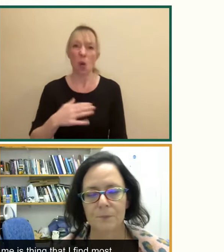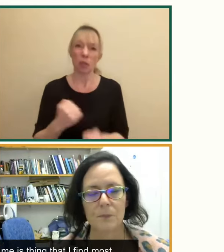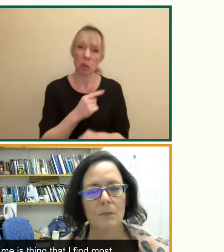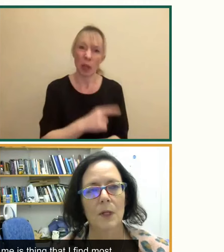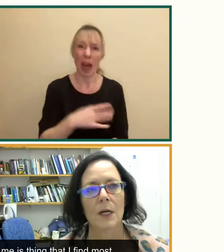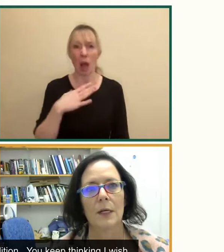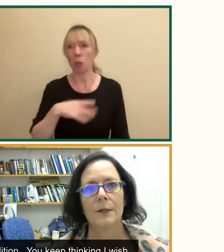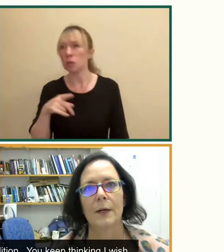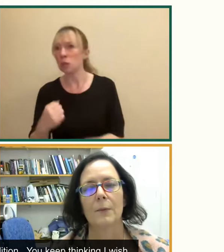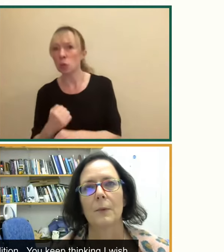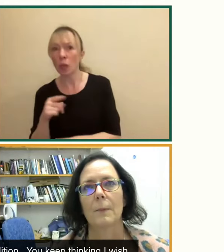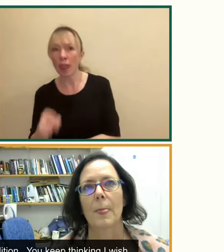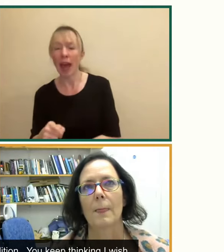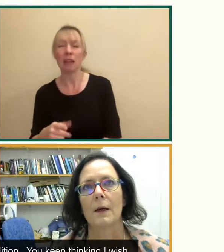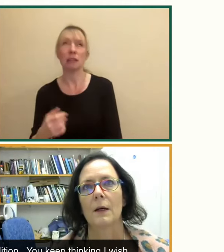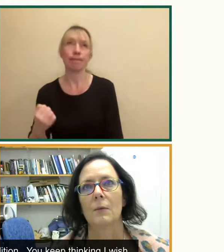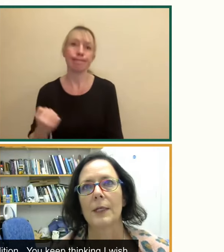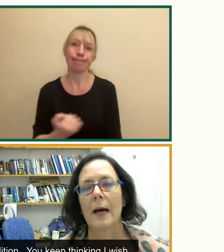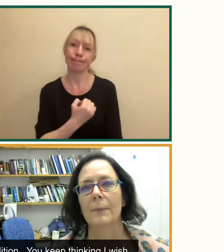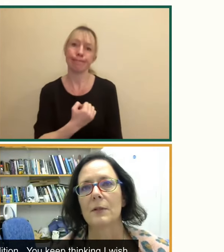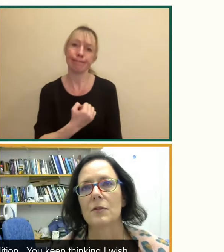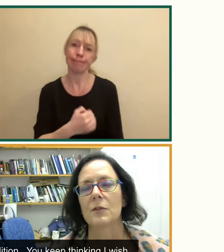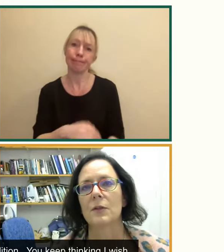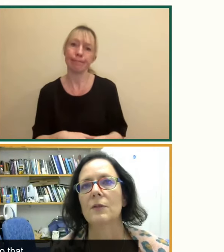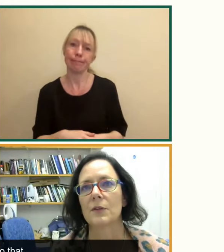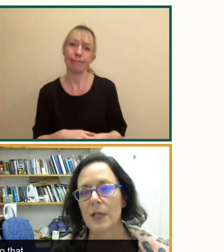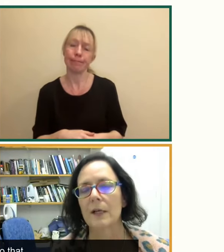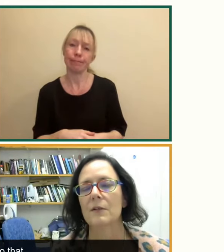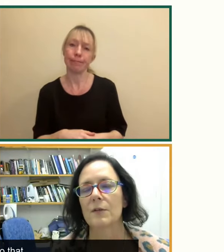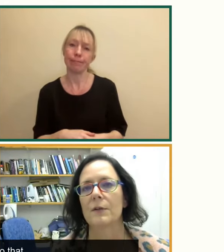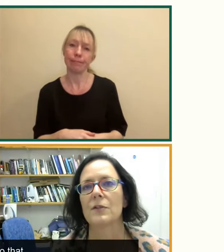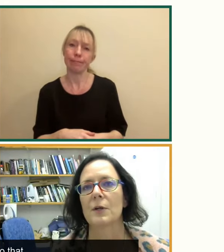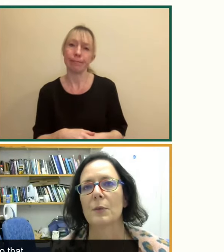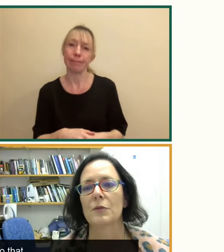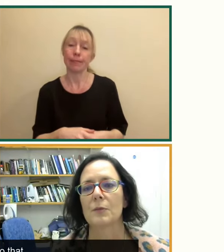that. Now, what